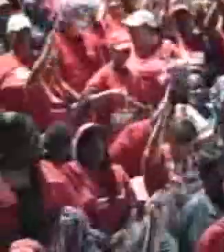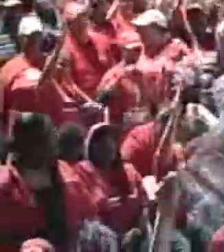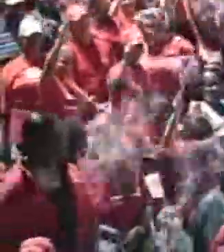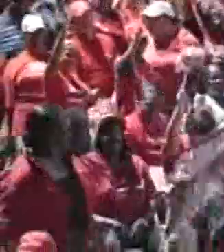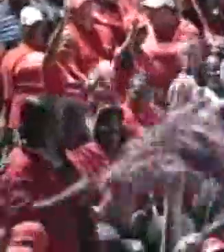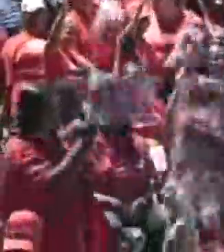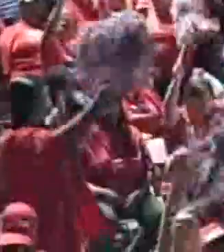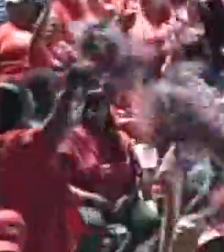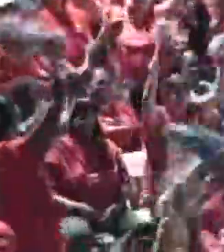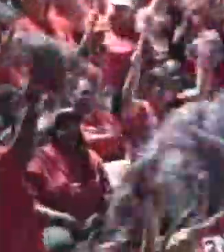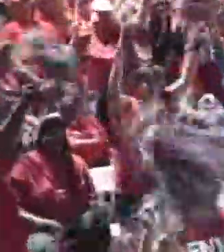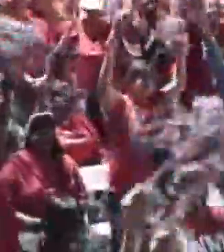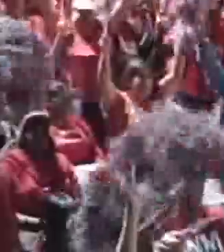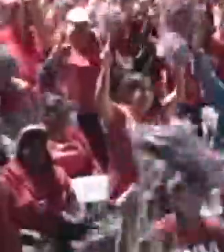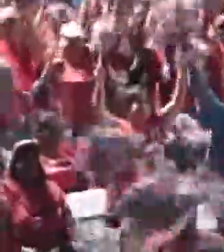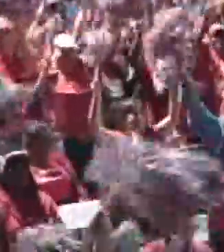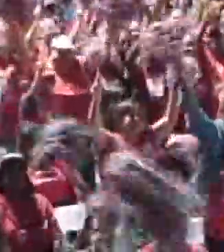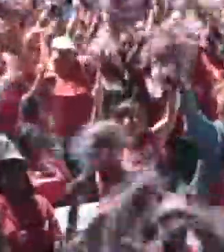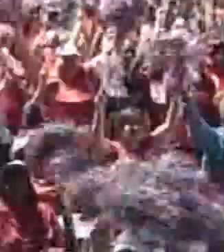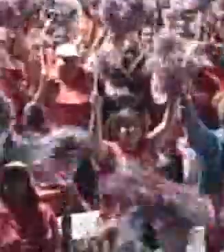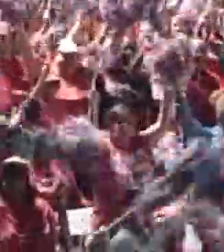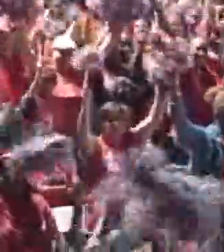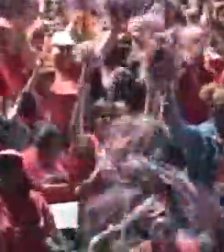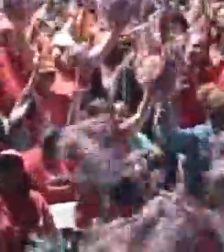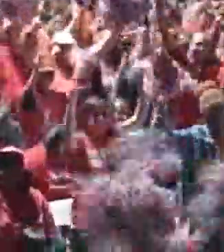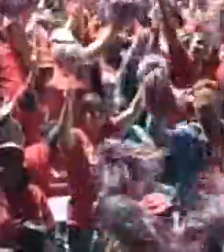finished. It is all over. Oh.